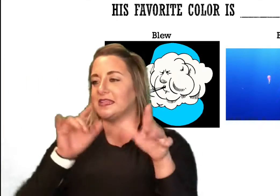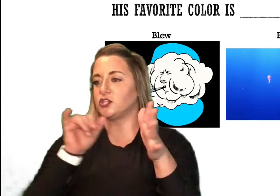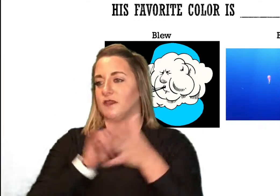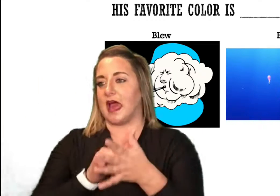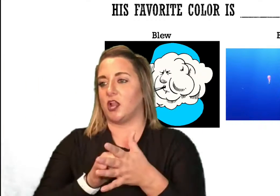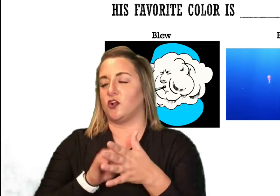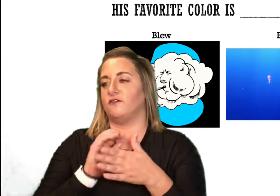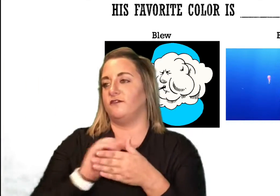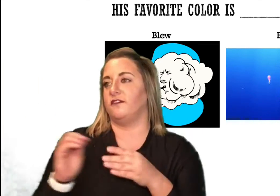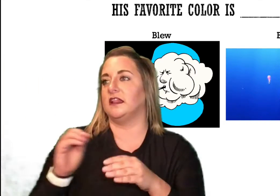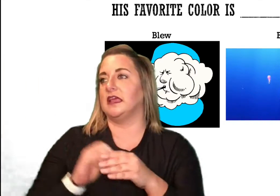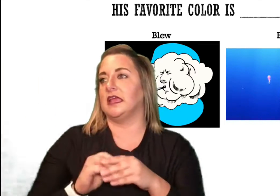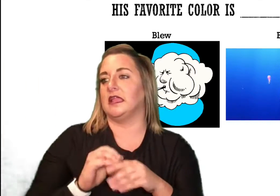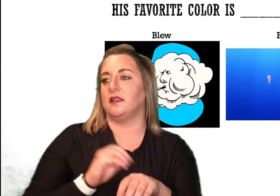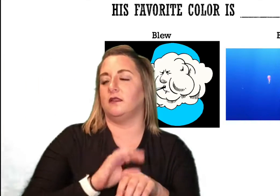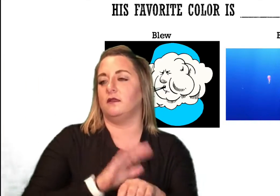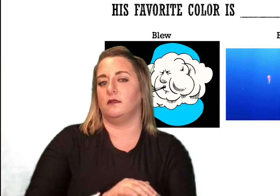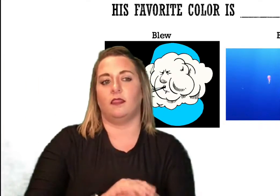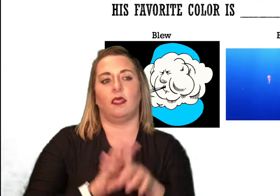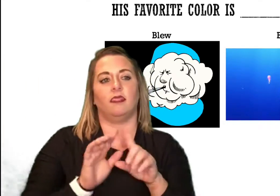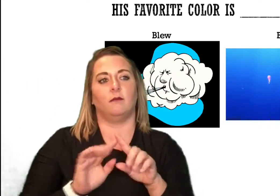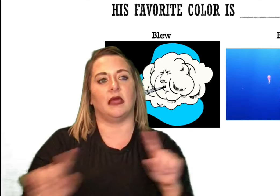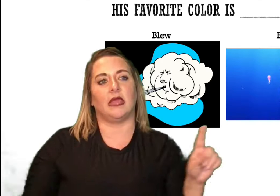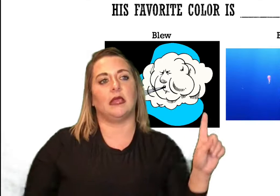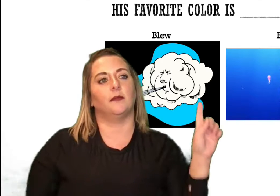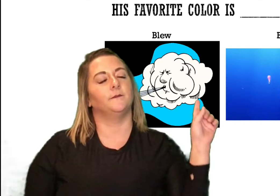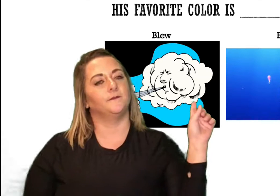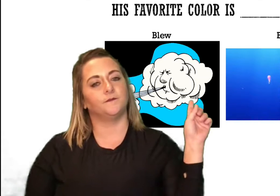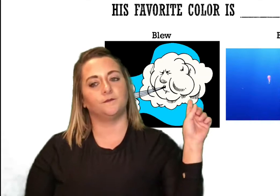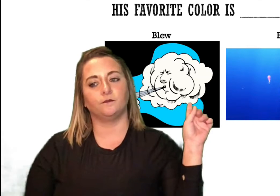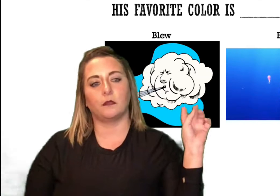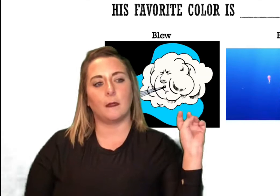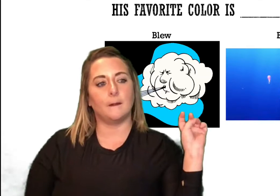Who can answer that or fill in the blank?